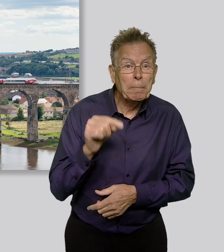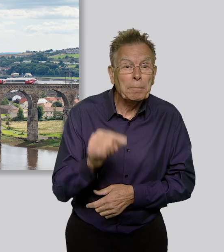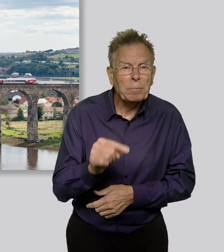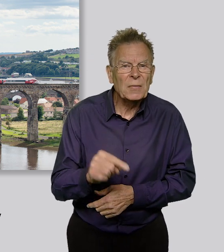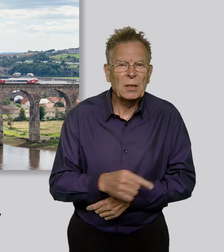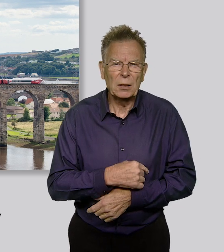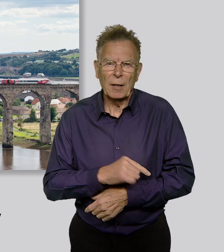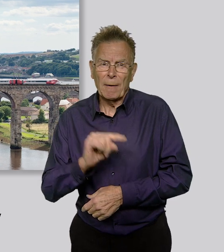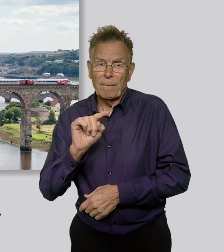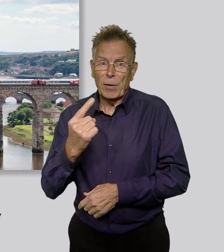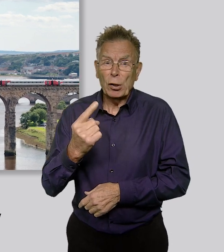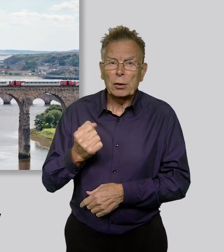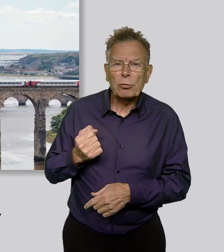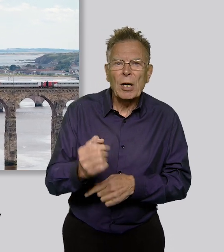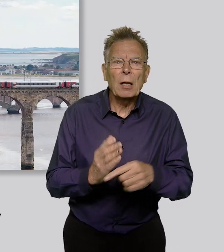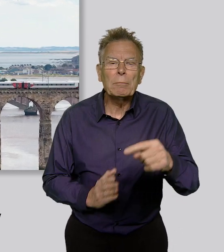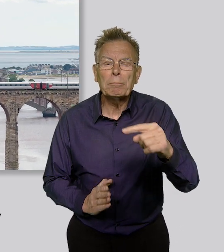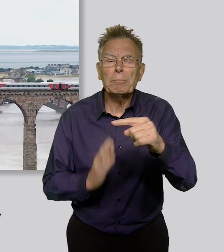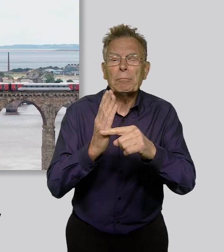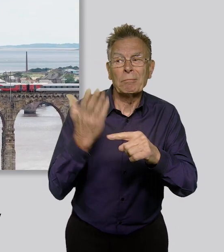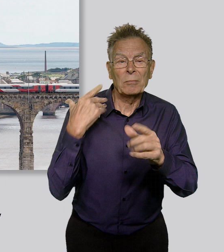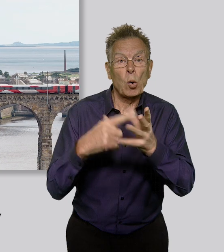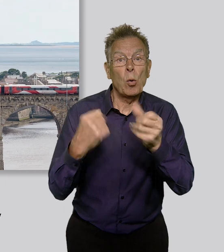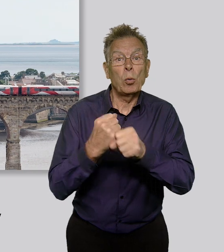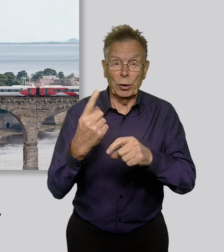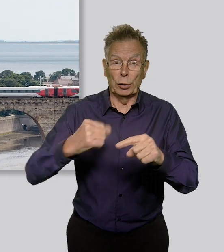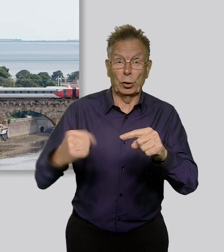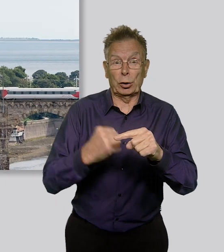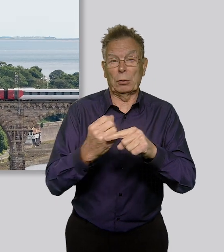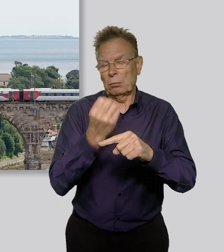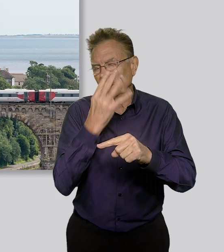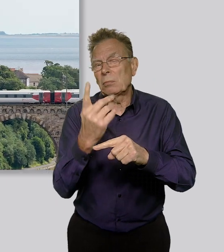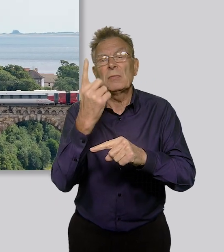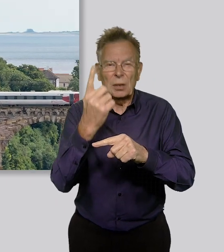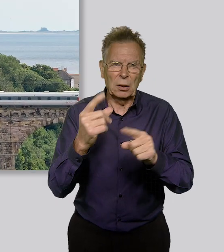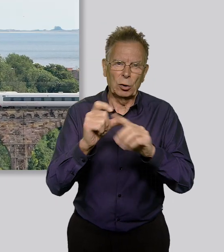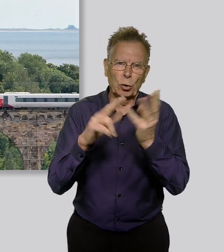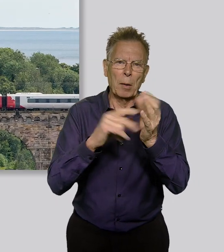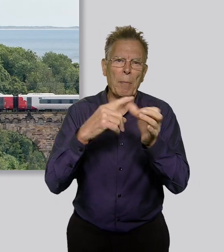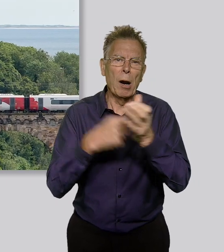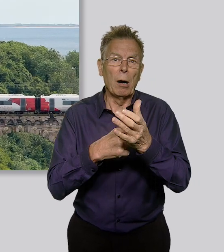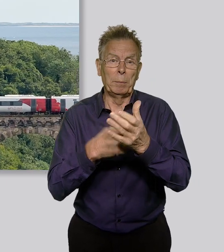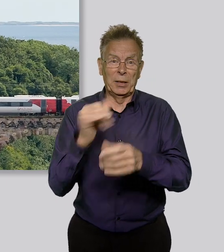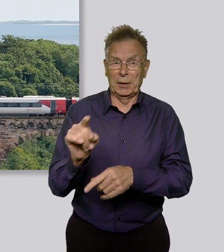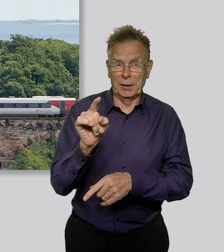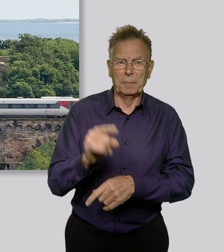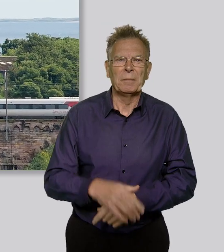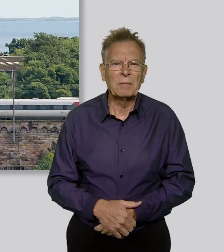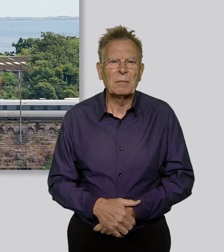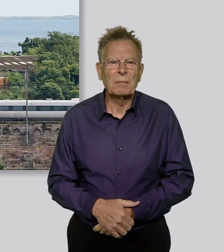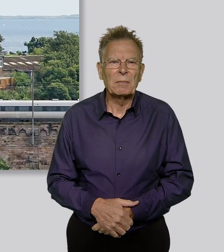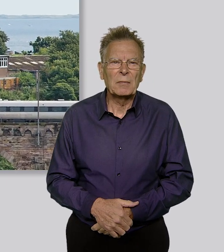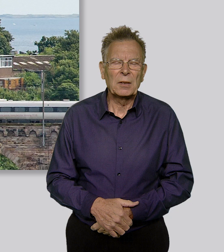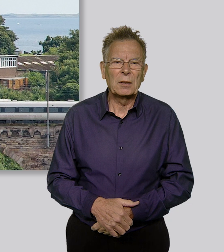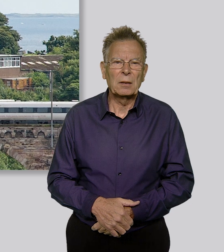service. One even made the first cross-border trip in August, when it visited bonny Scotland en route to